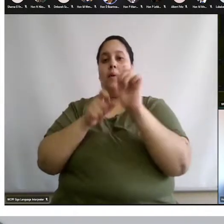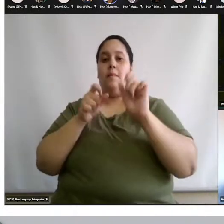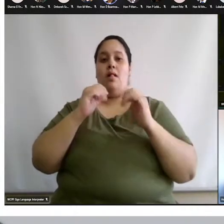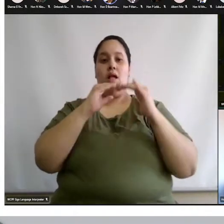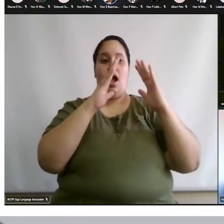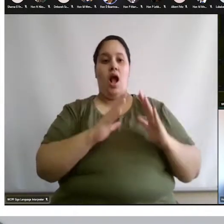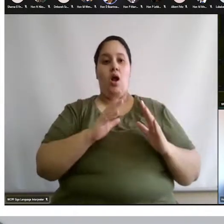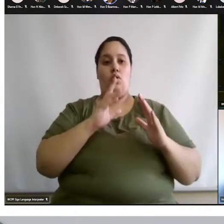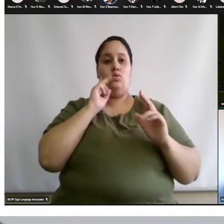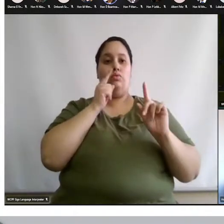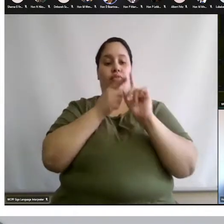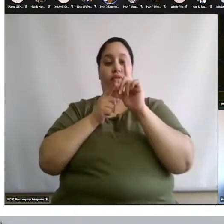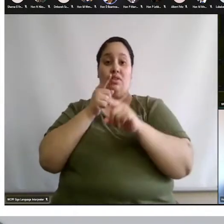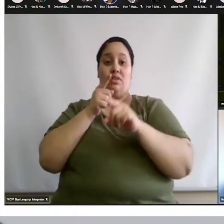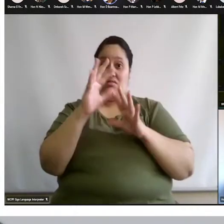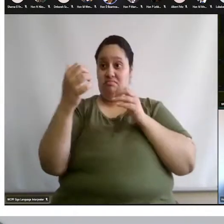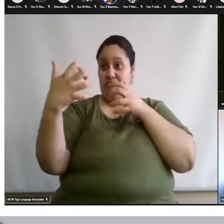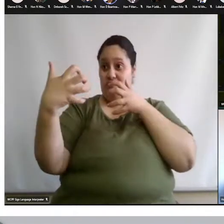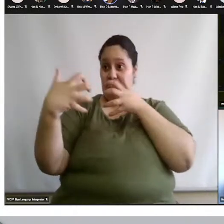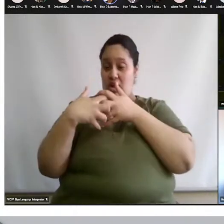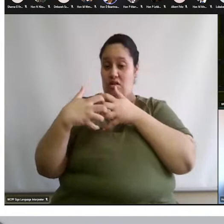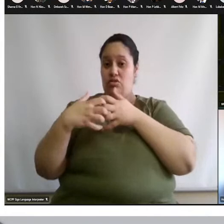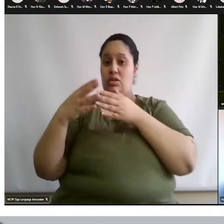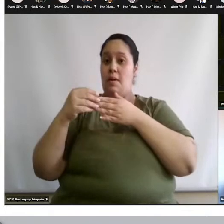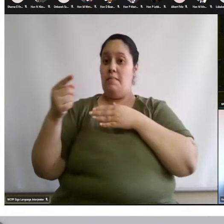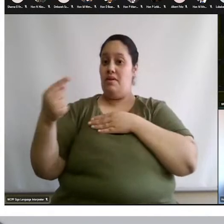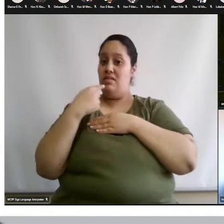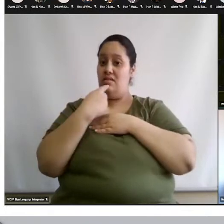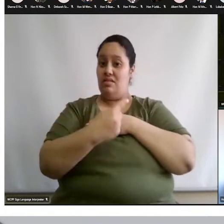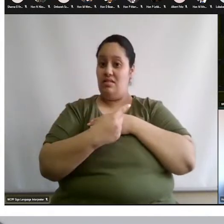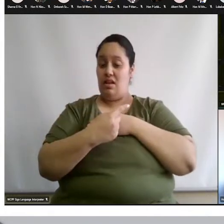whether that was in order what the member Dugmore said.